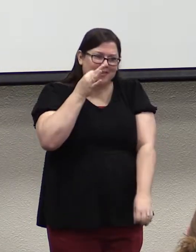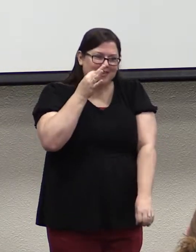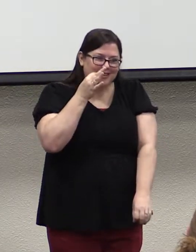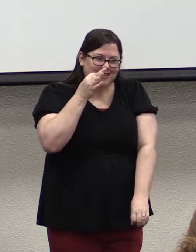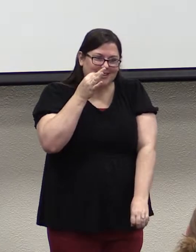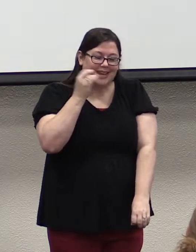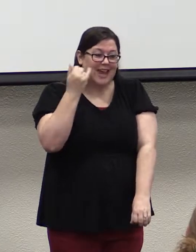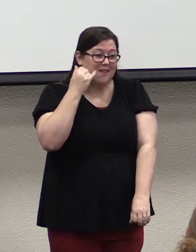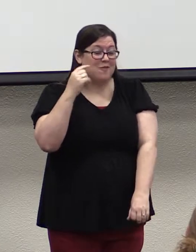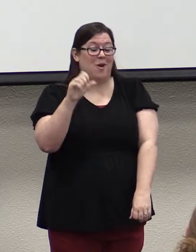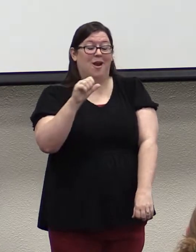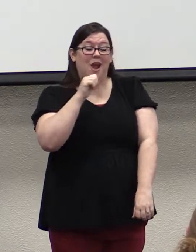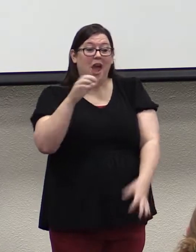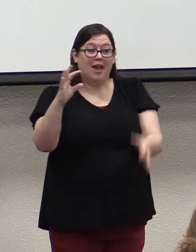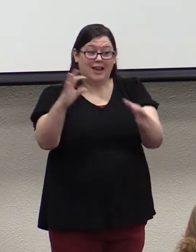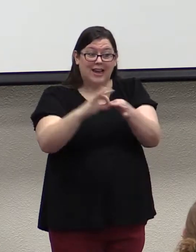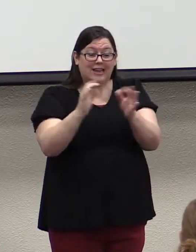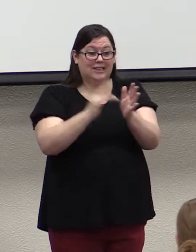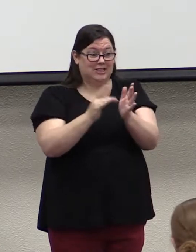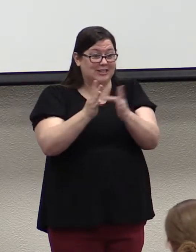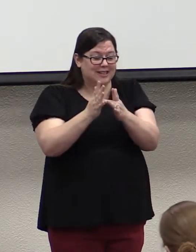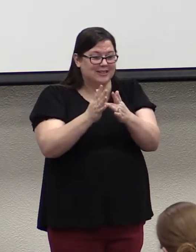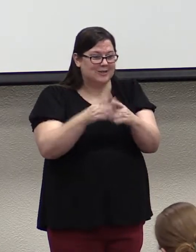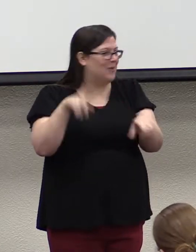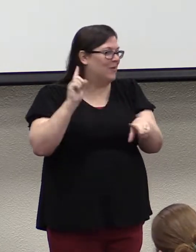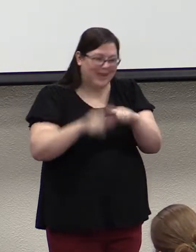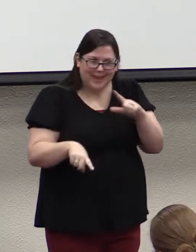Jesus, then we cannot bear fruit.